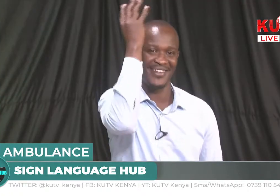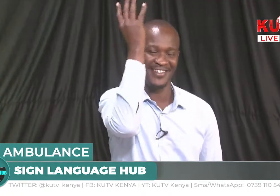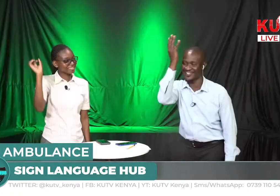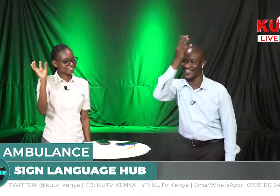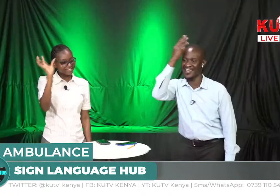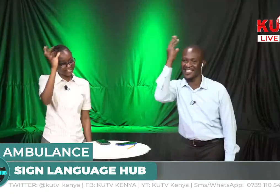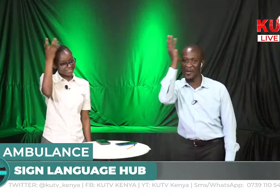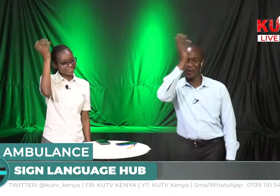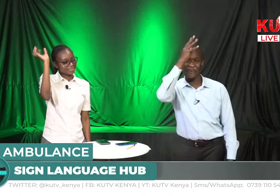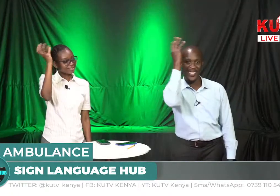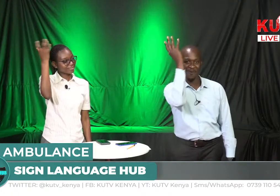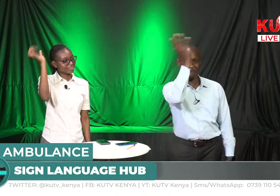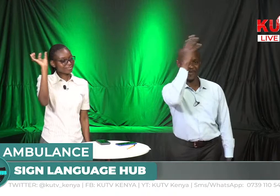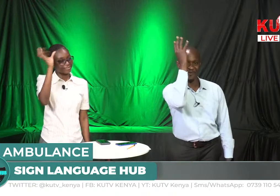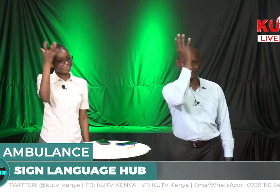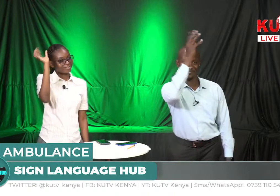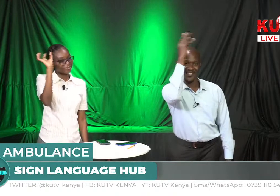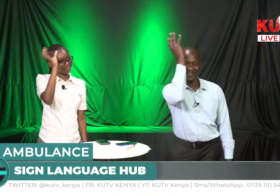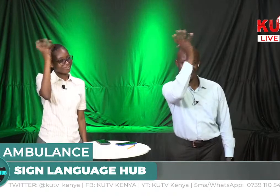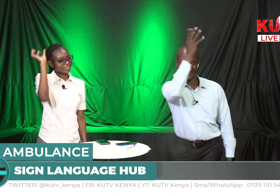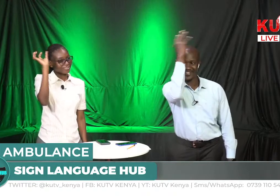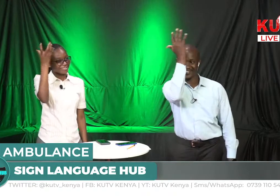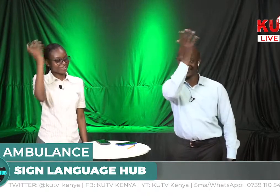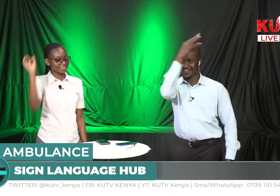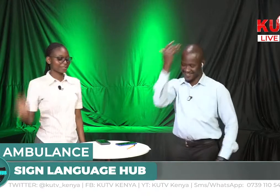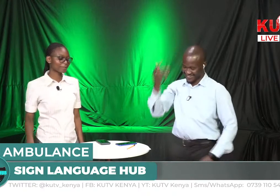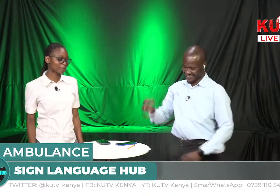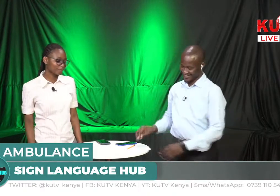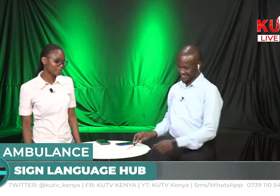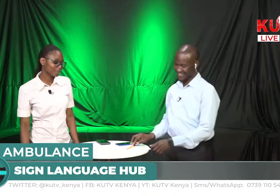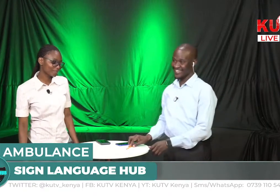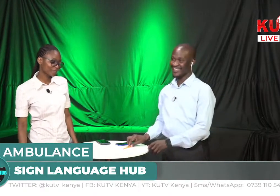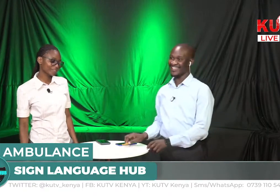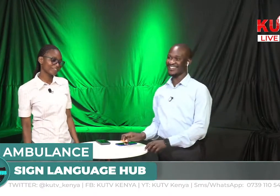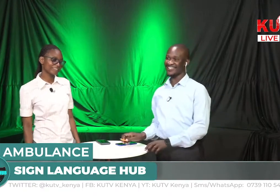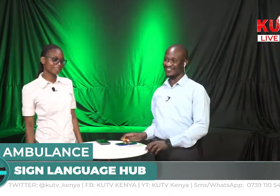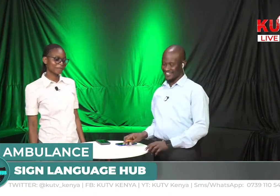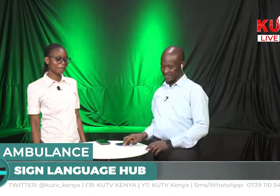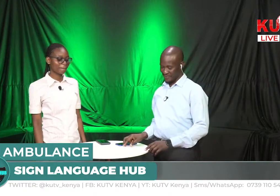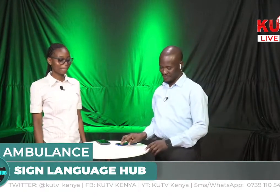right? Wee wee. Ambulance, all right? Let's continue.